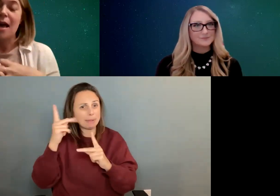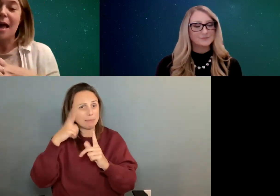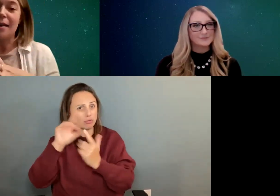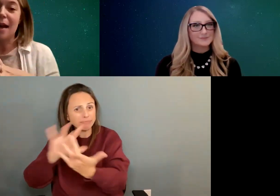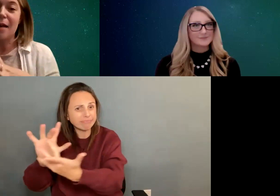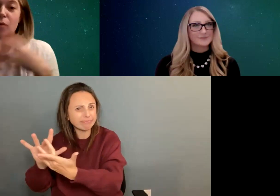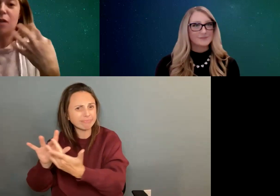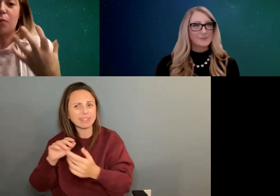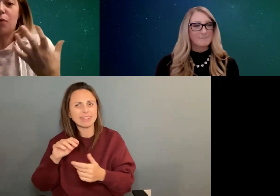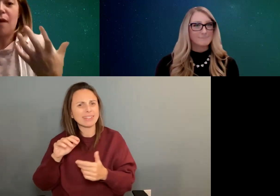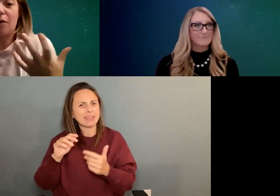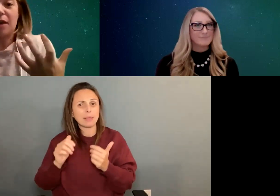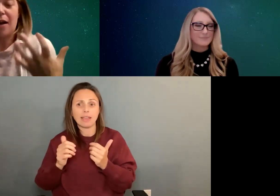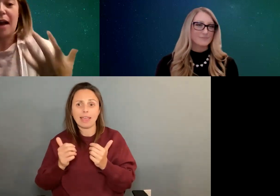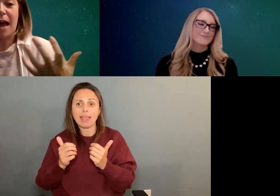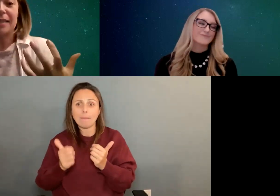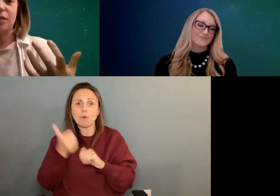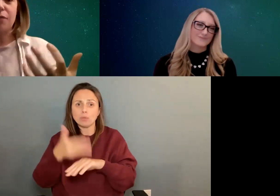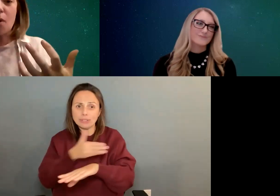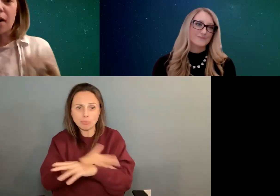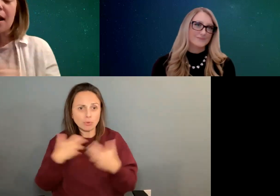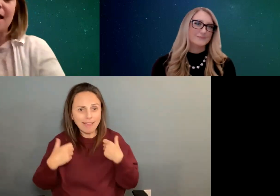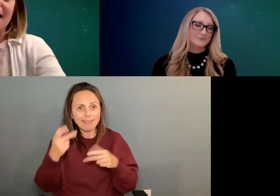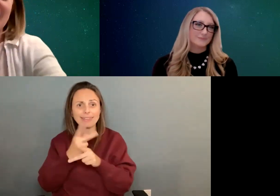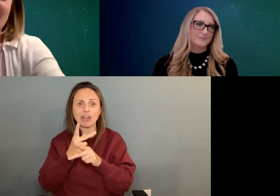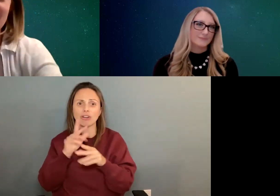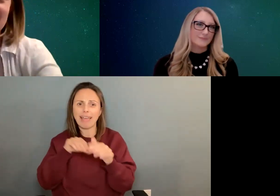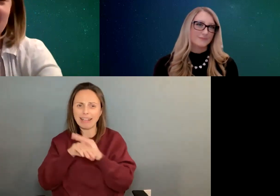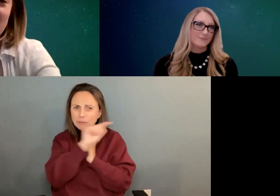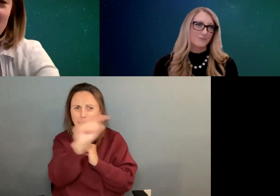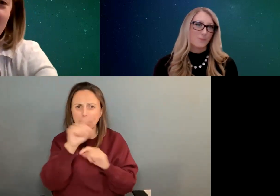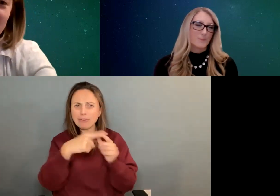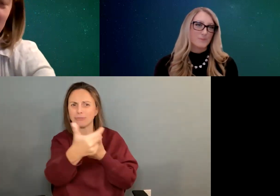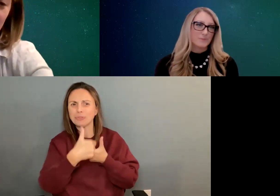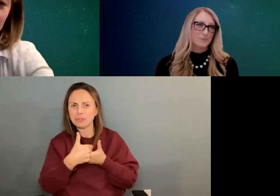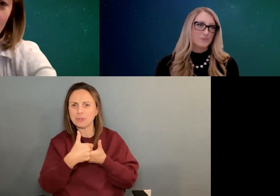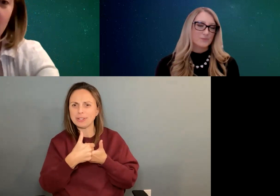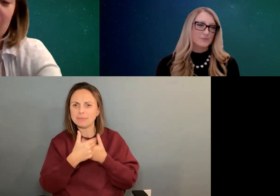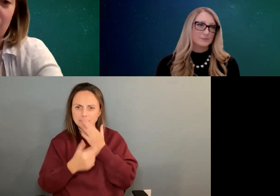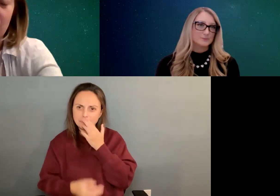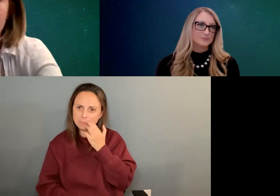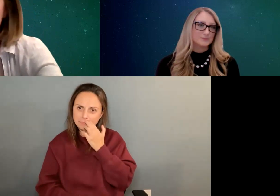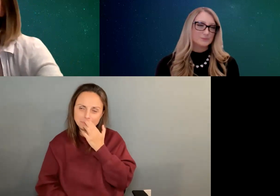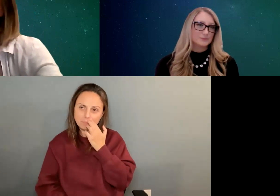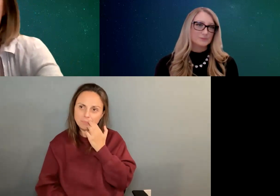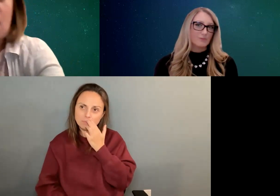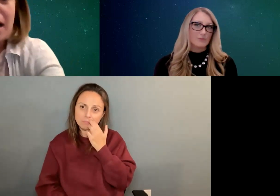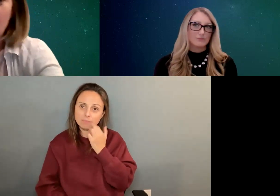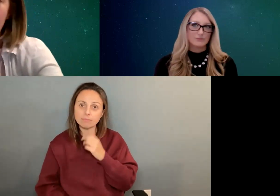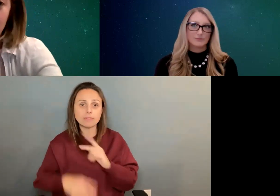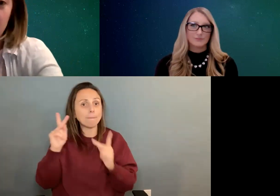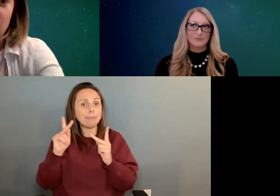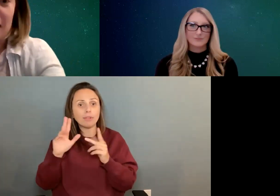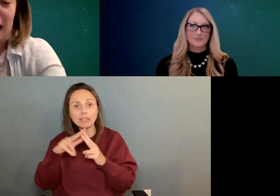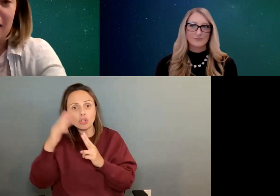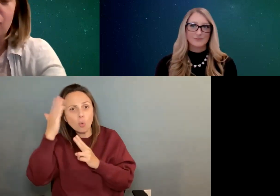reach and most improve healthcare and access for, and the people that were either aware